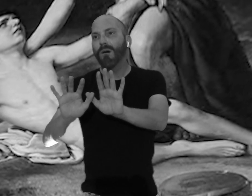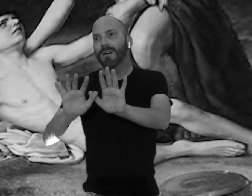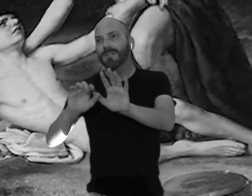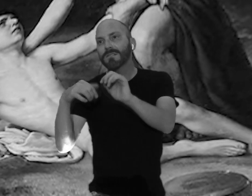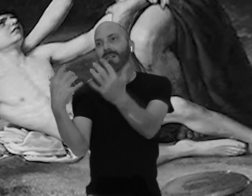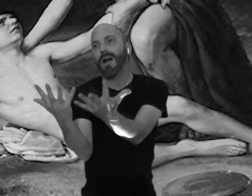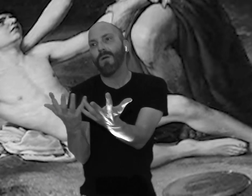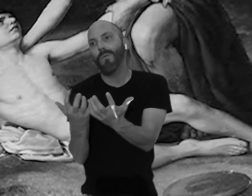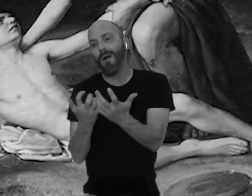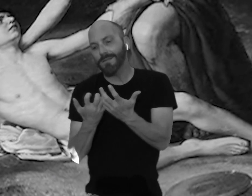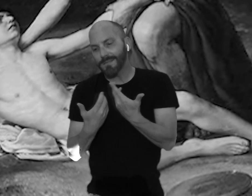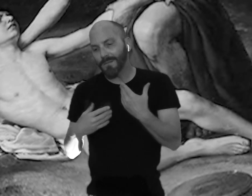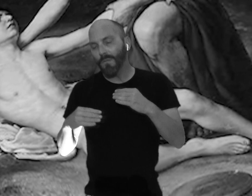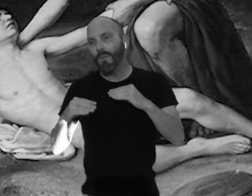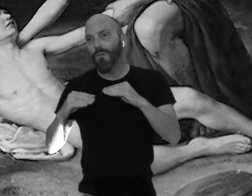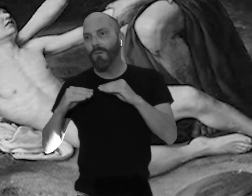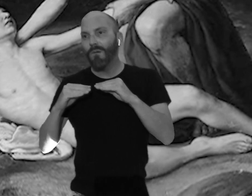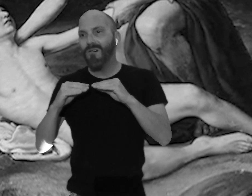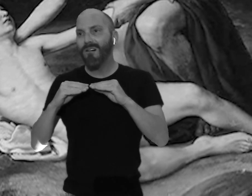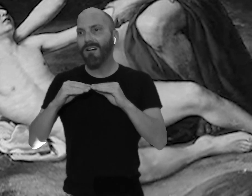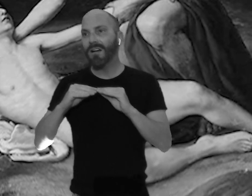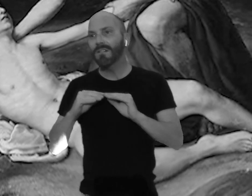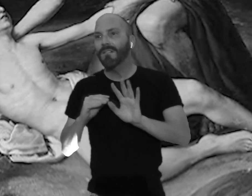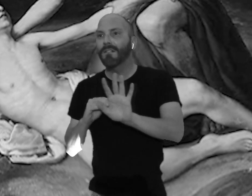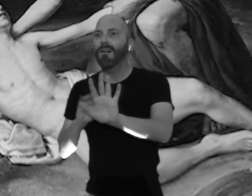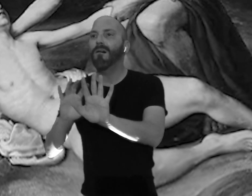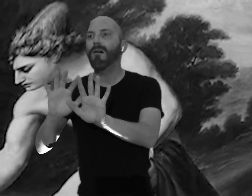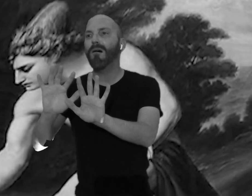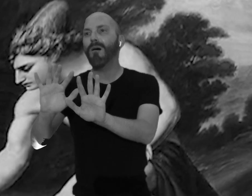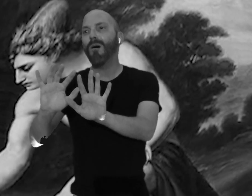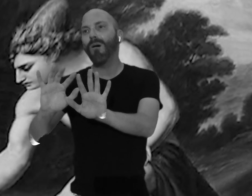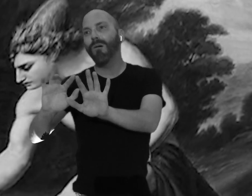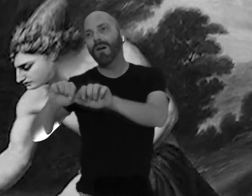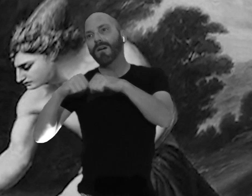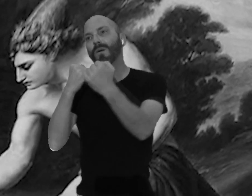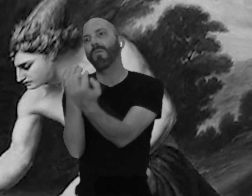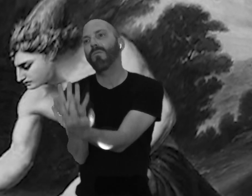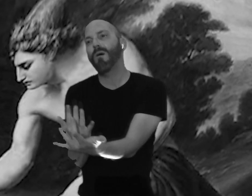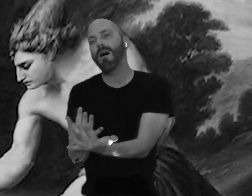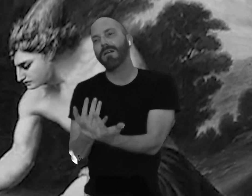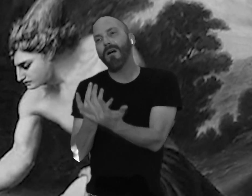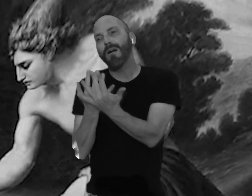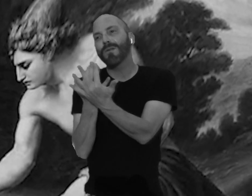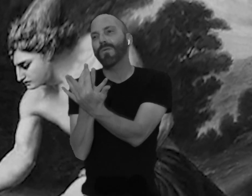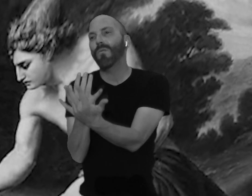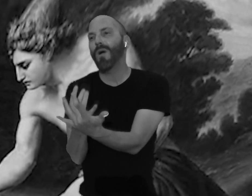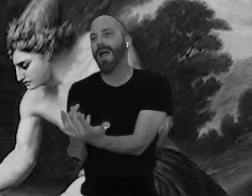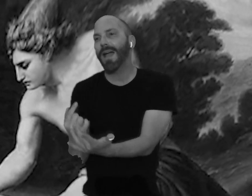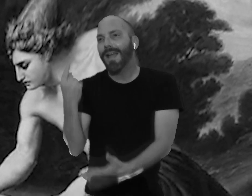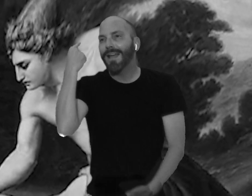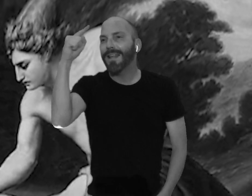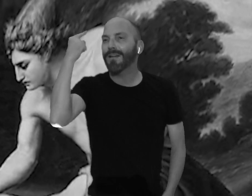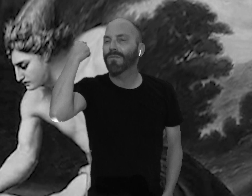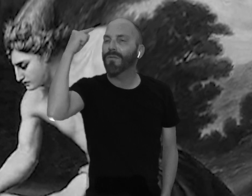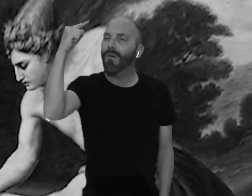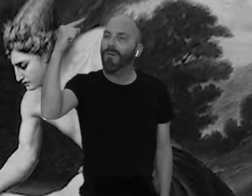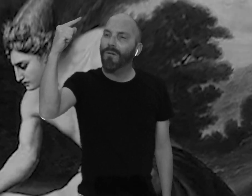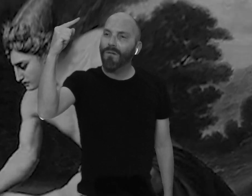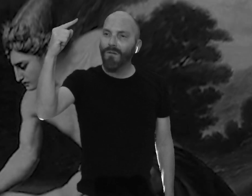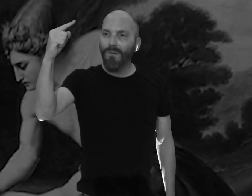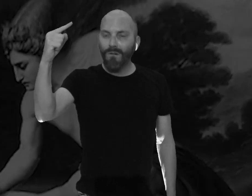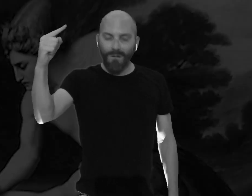Oh, oh, I want some more. Oh, oh, what are you